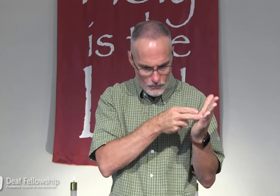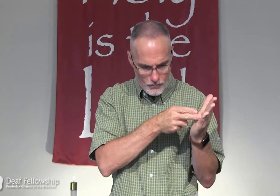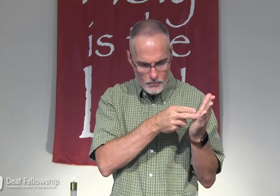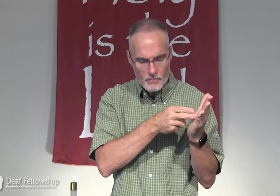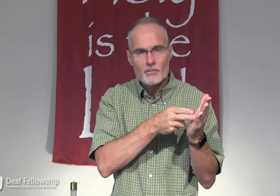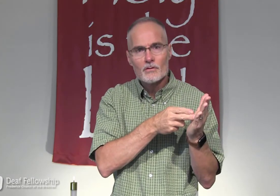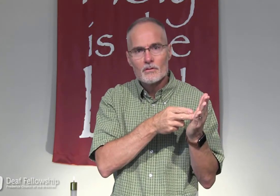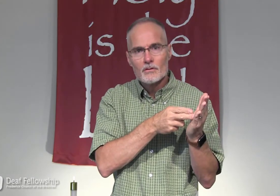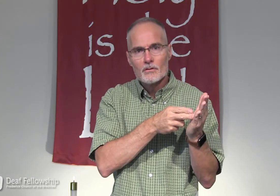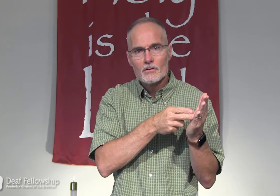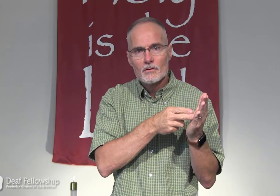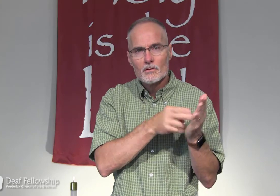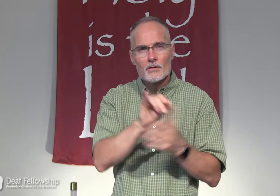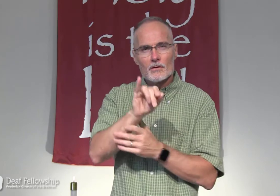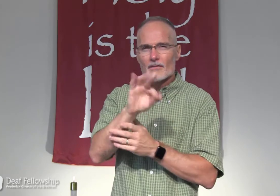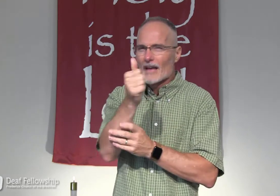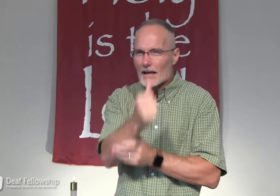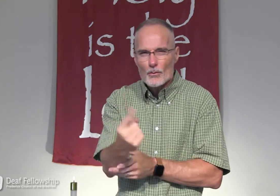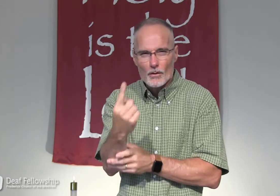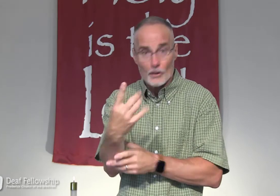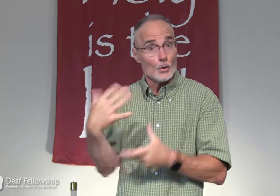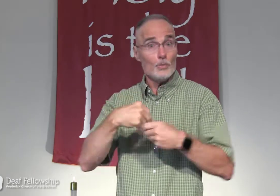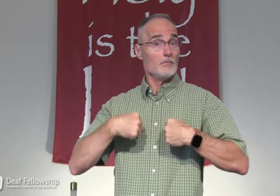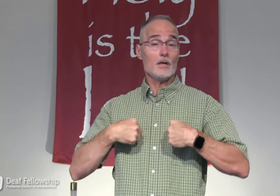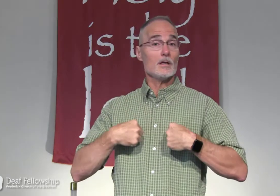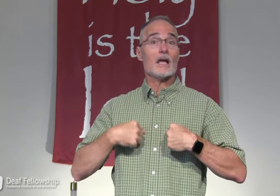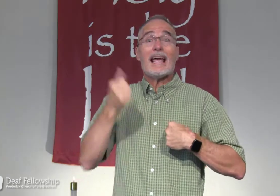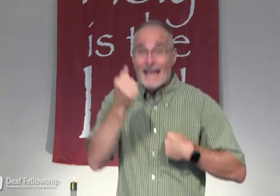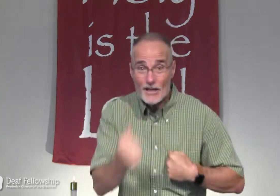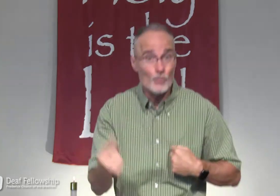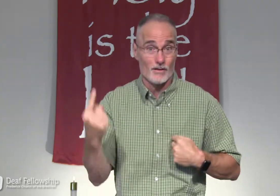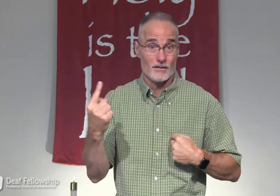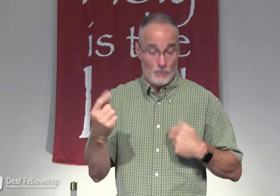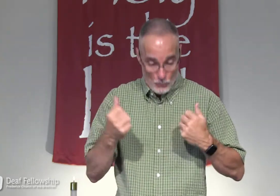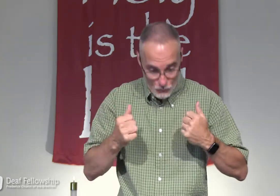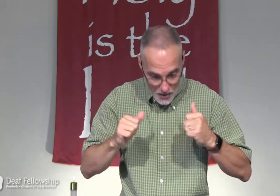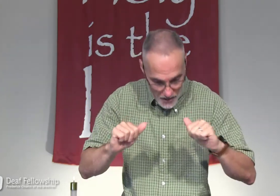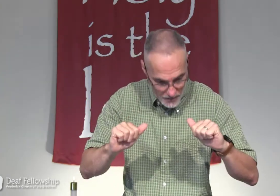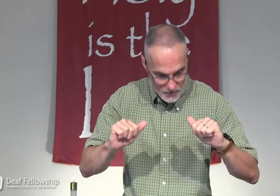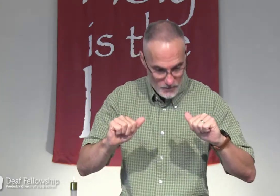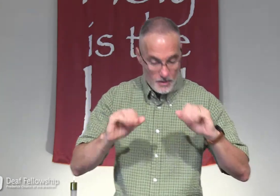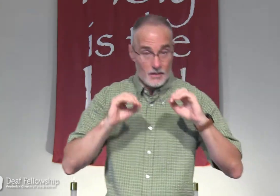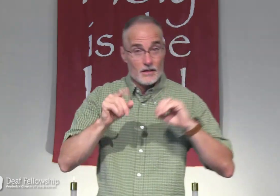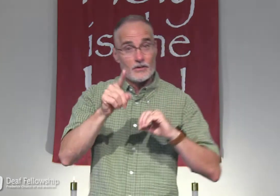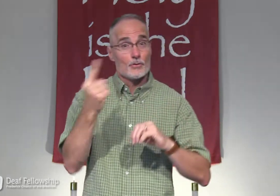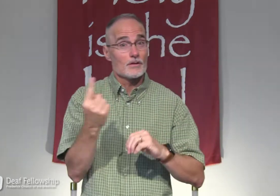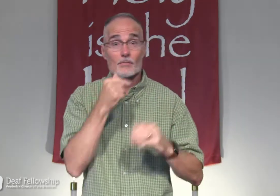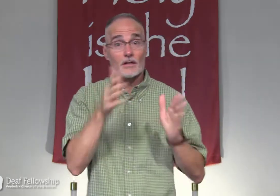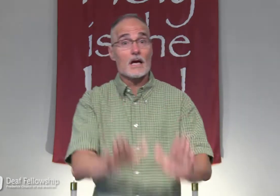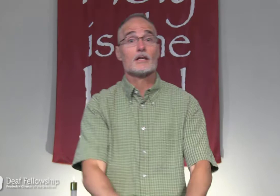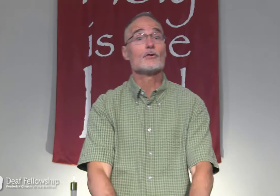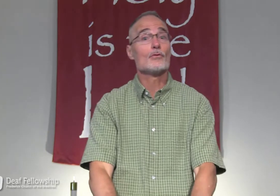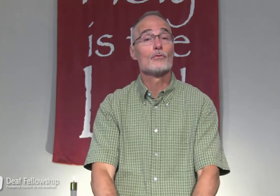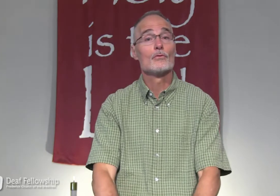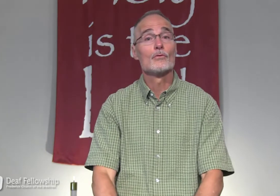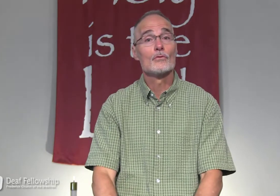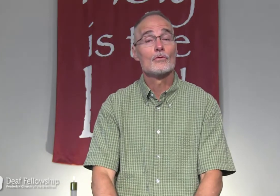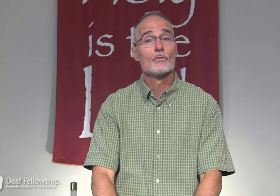you hold fast to the truth. If anyone, including me, if anyone tries to teach you something